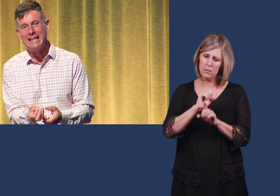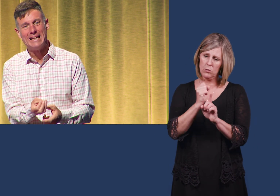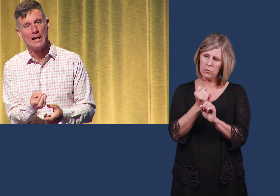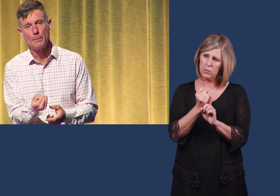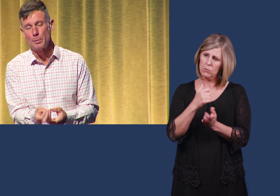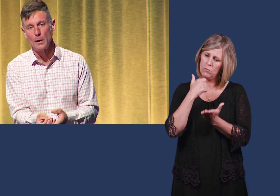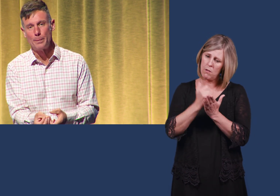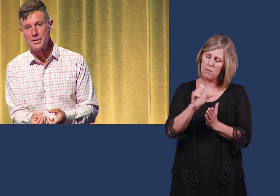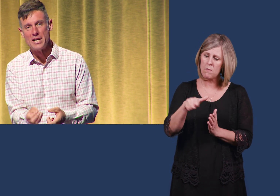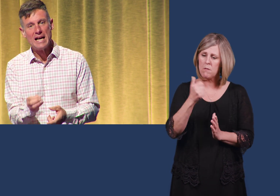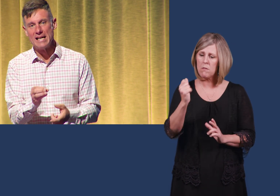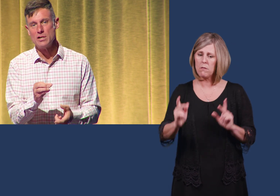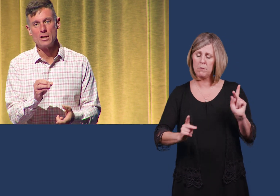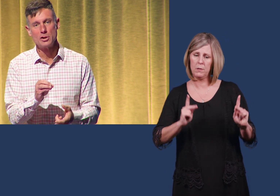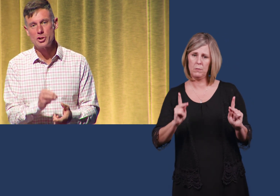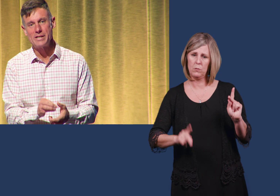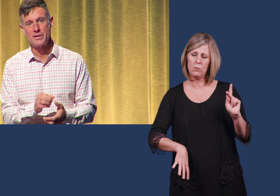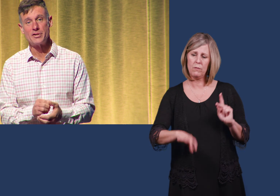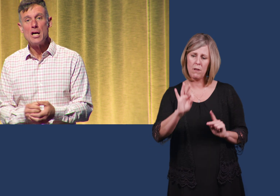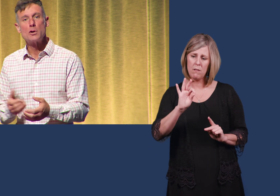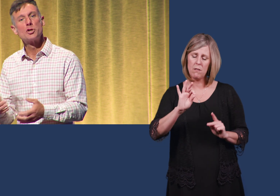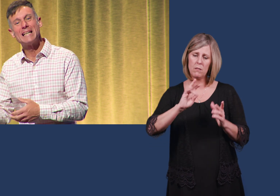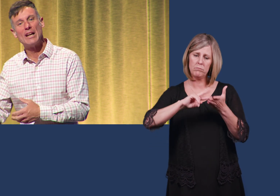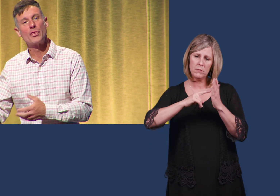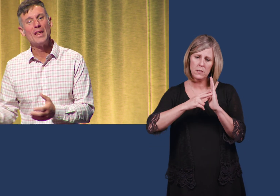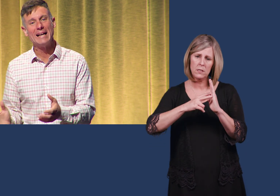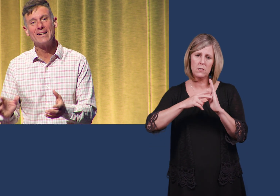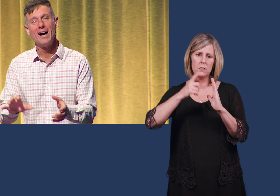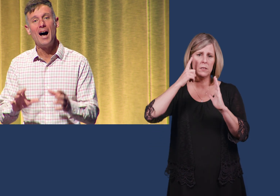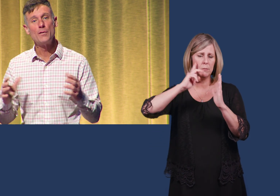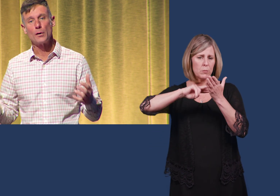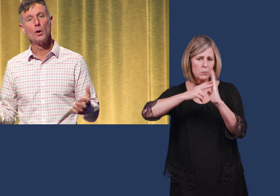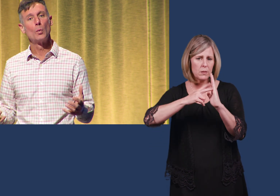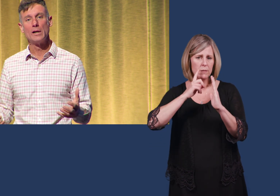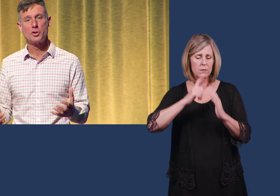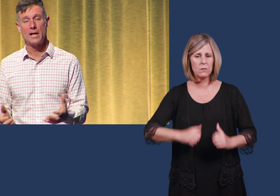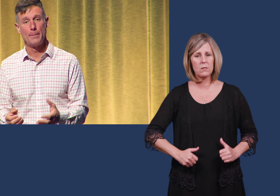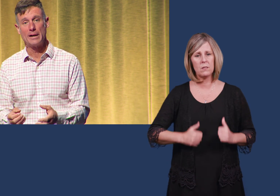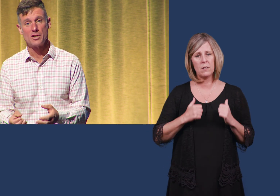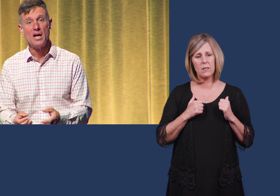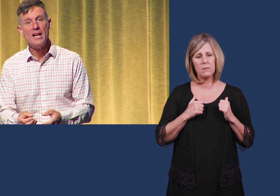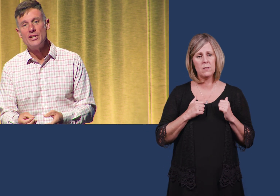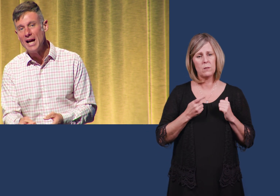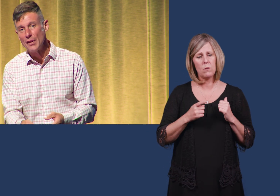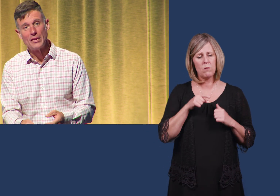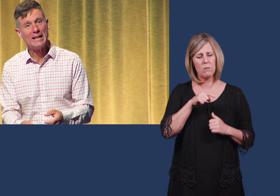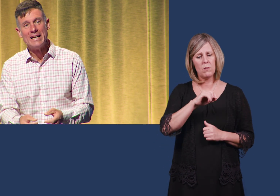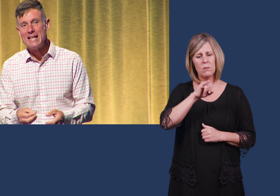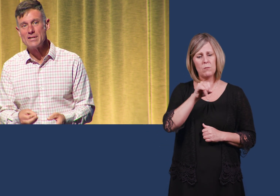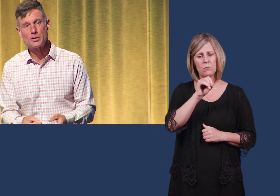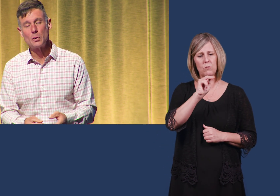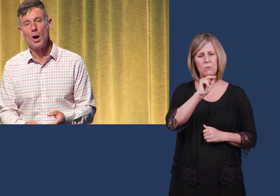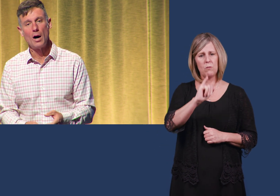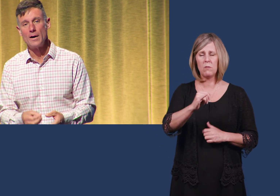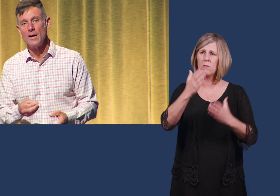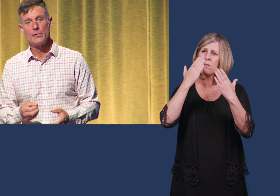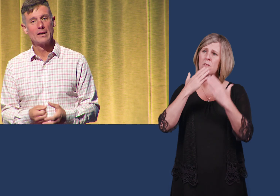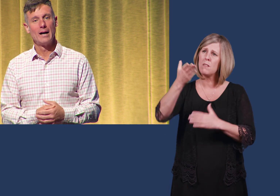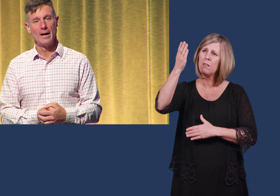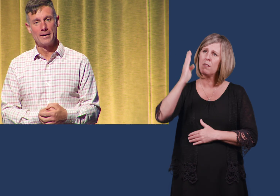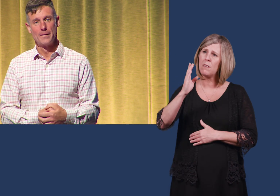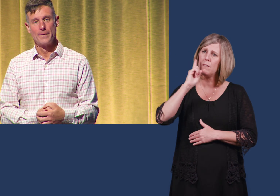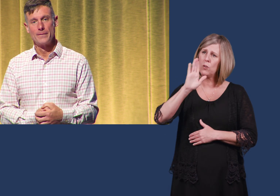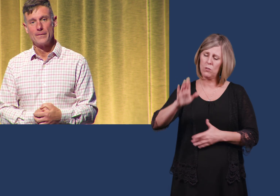and meaning and purpose in Jesus. So she can thank God for her wheelchair because nothing is too hard